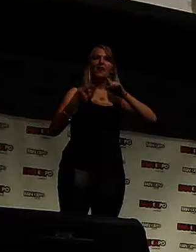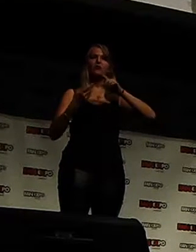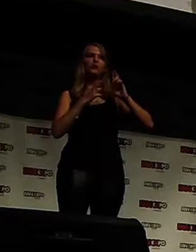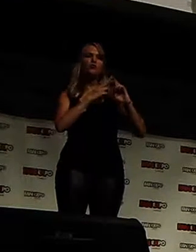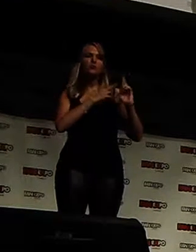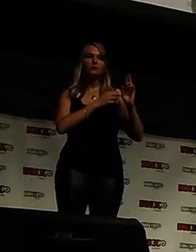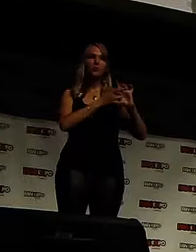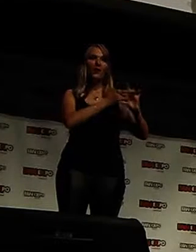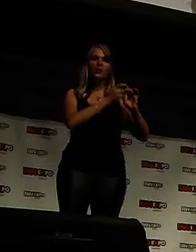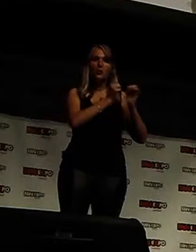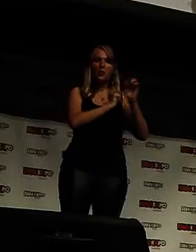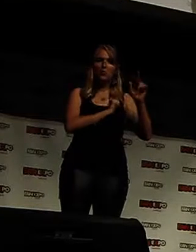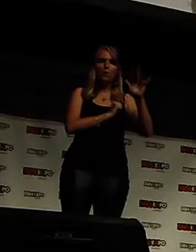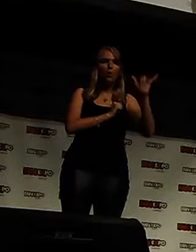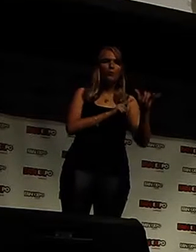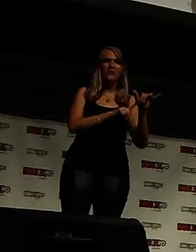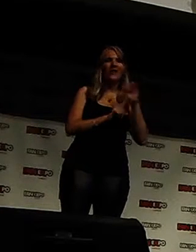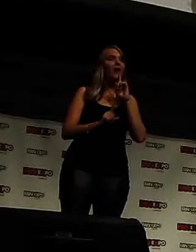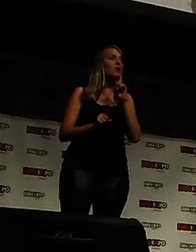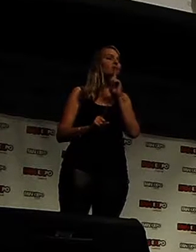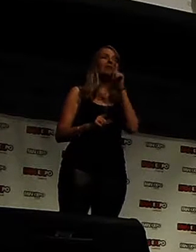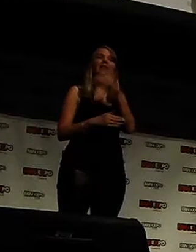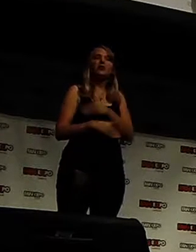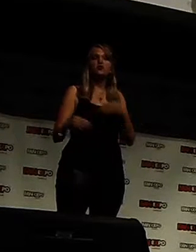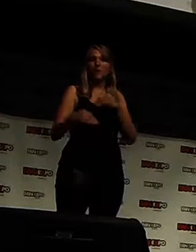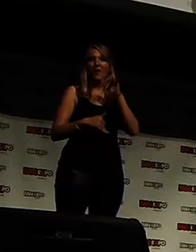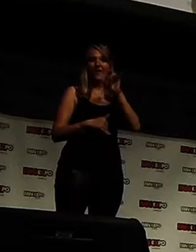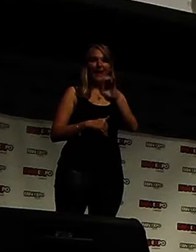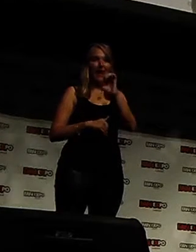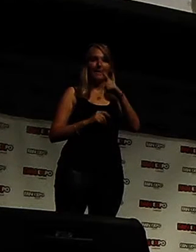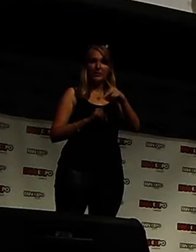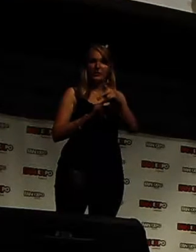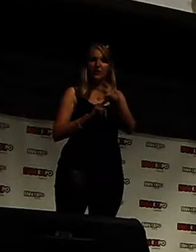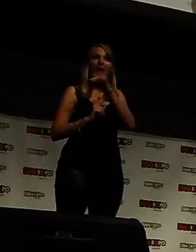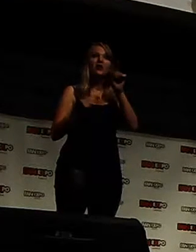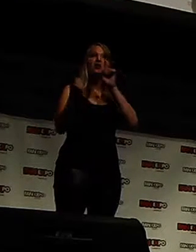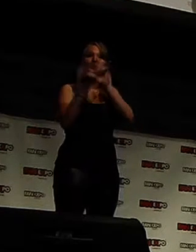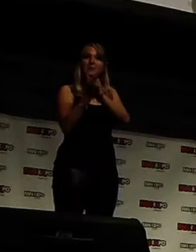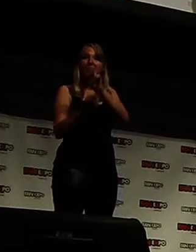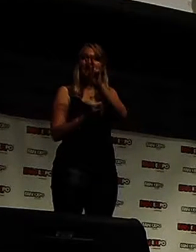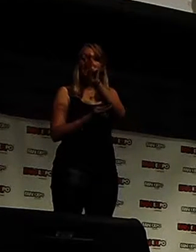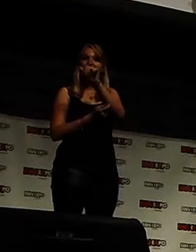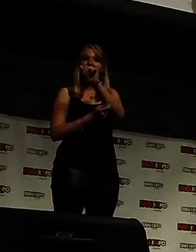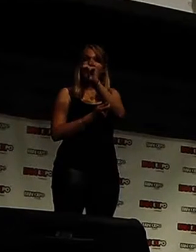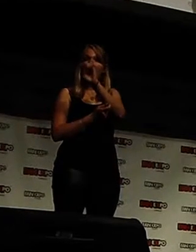just thought, I really enjoyed all those episodes, and she got to go meet Vincent van Gogh.